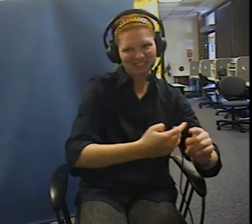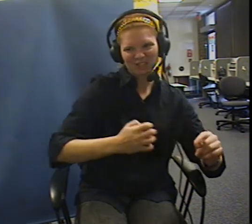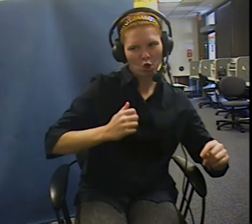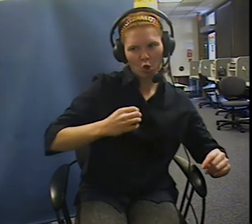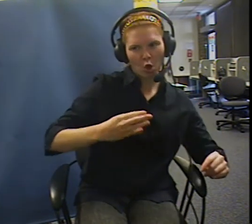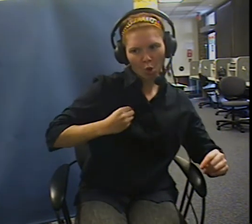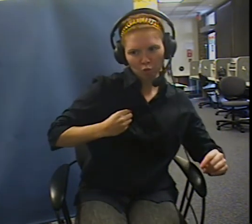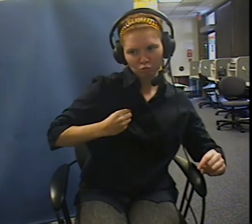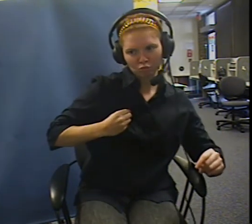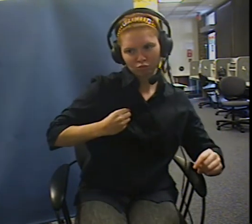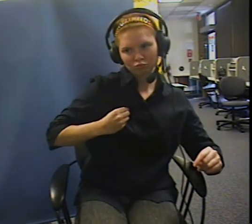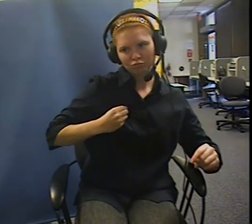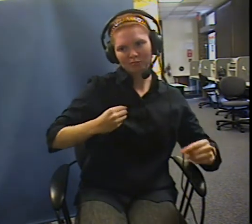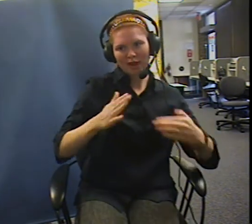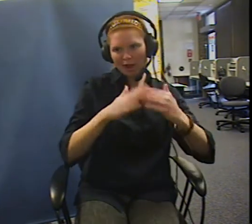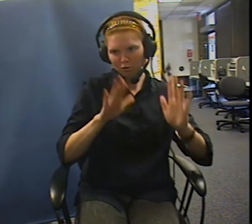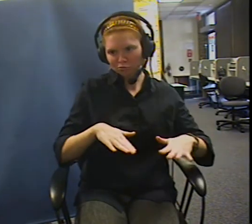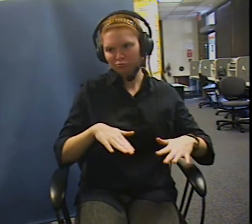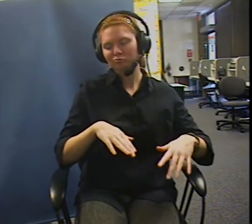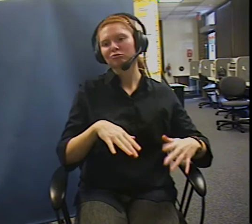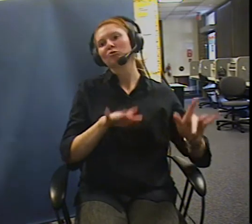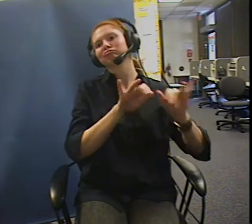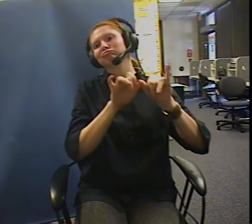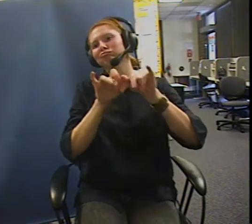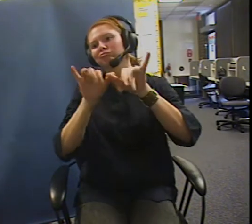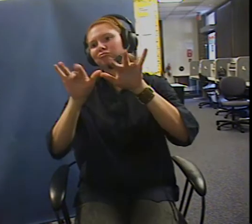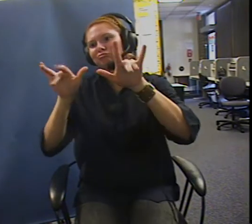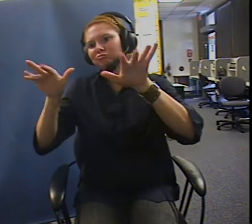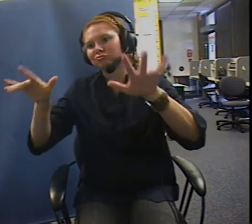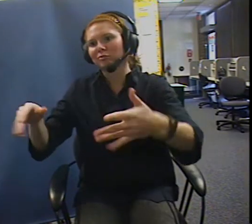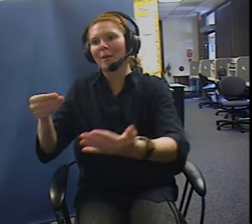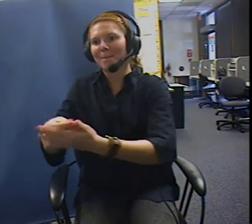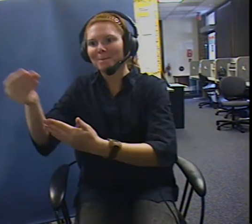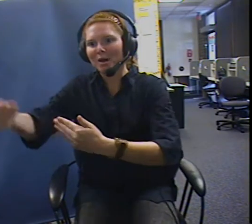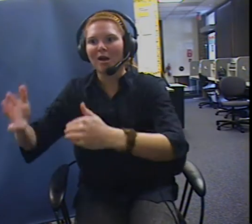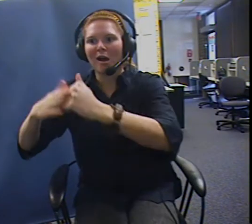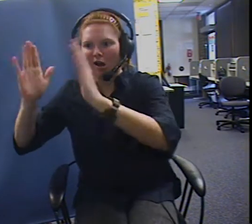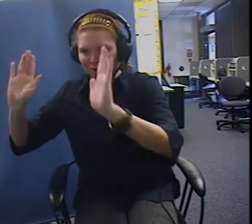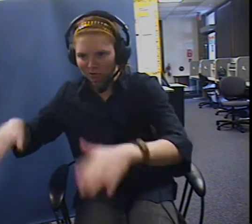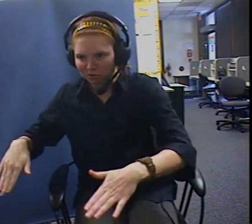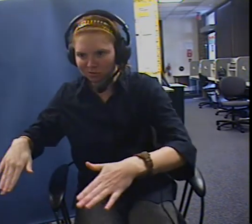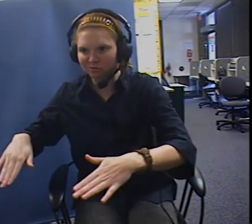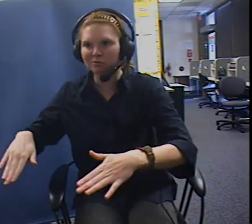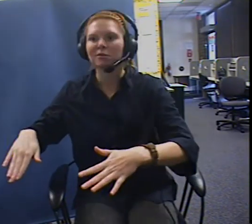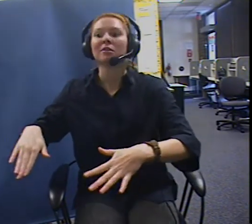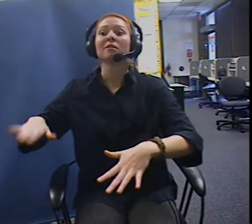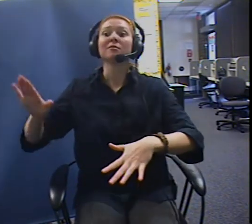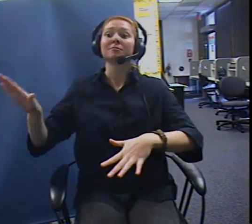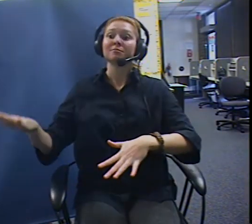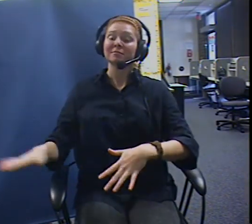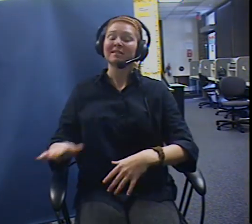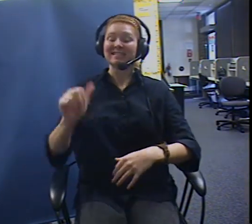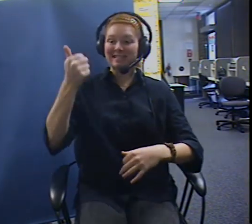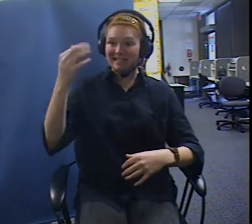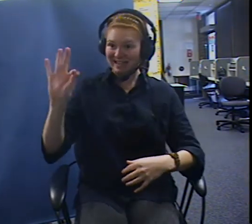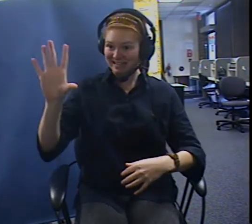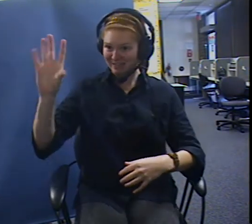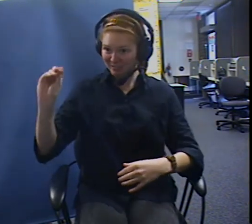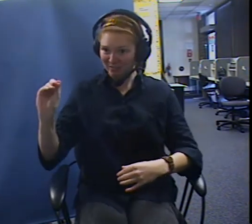than half of our urban populations were located in the down in the central parts of the city. Today, less than 35%